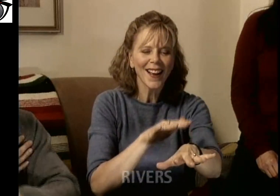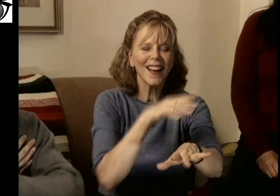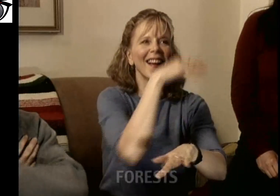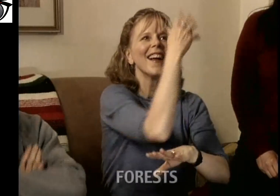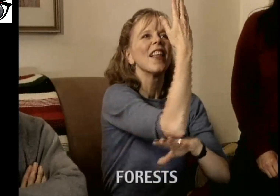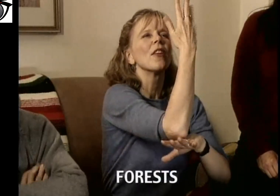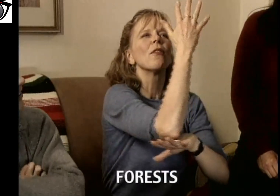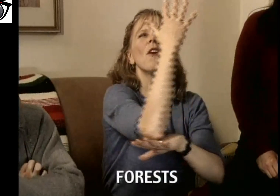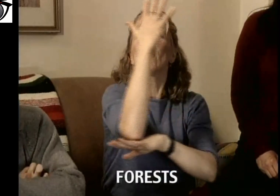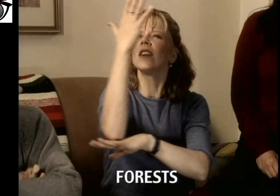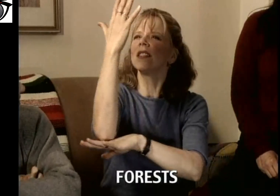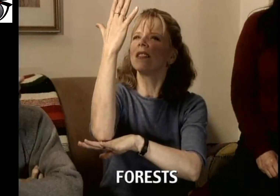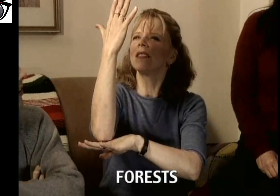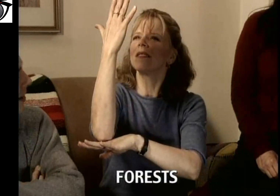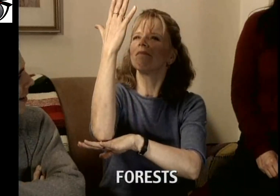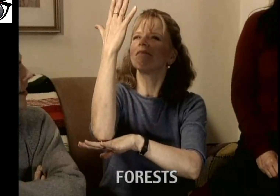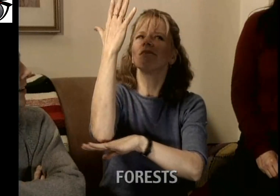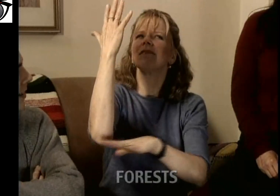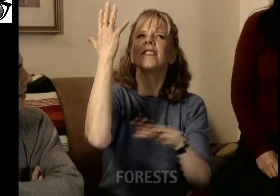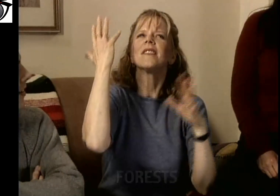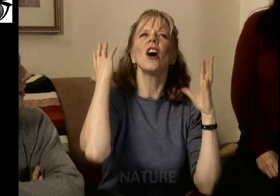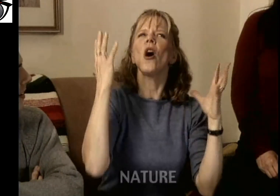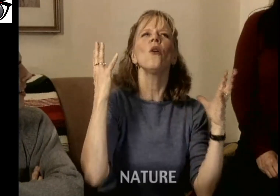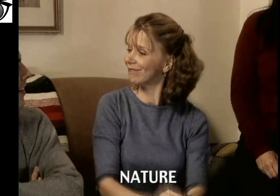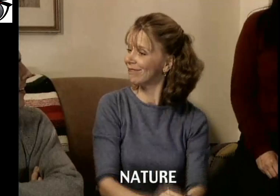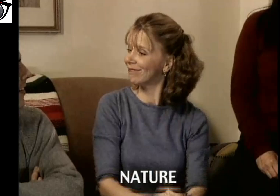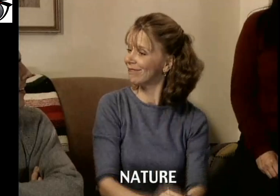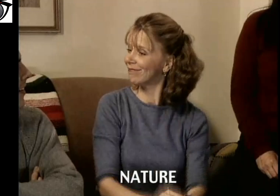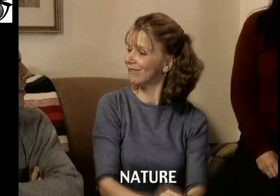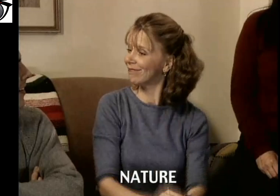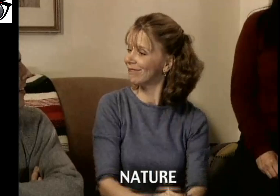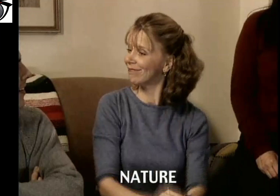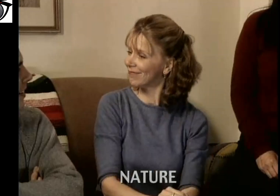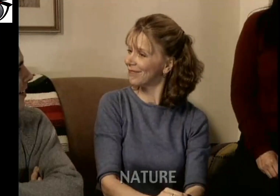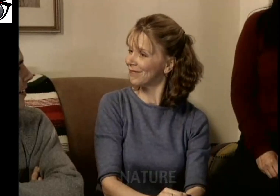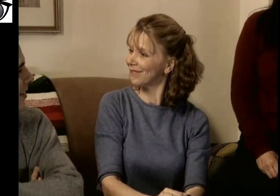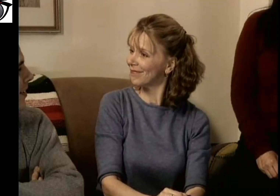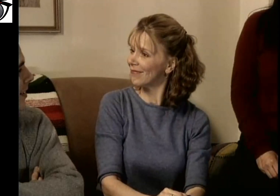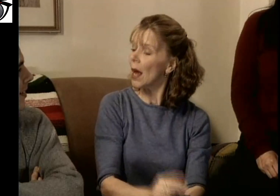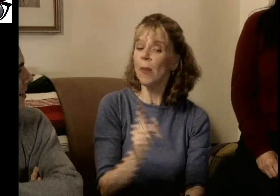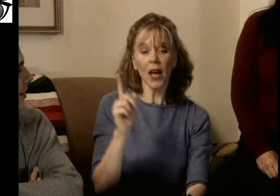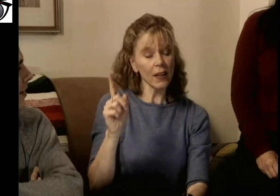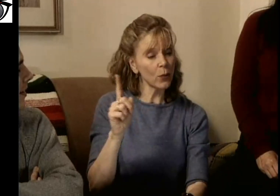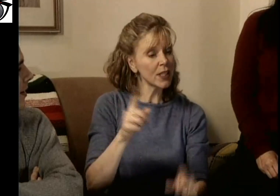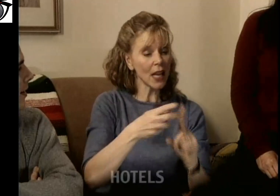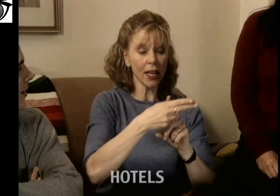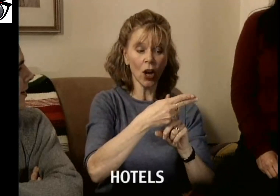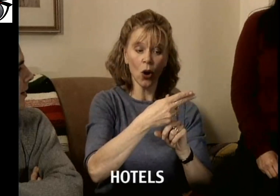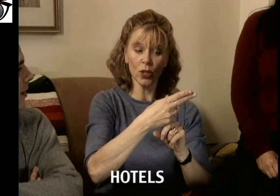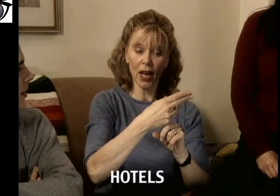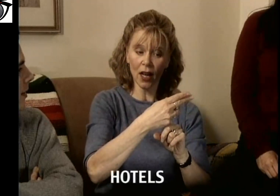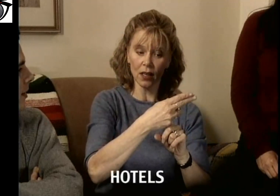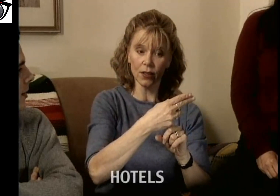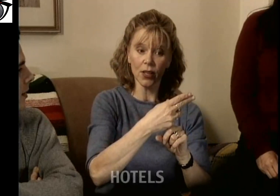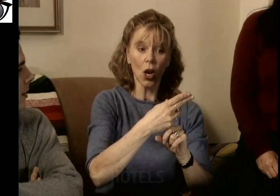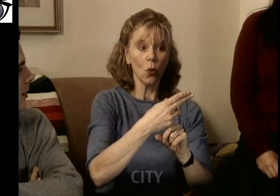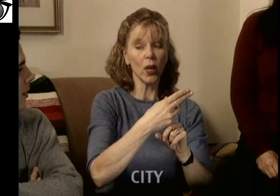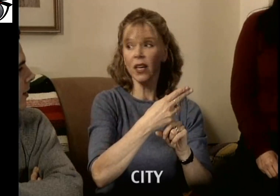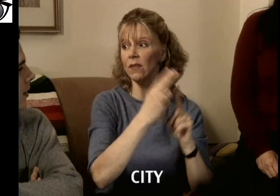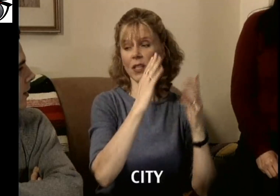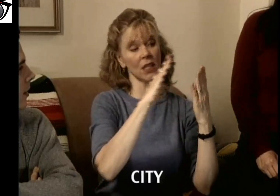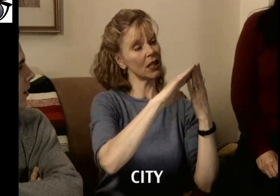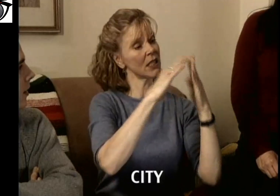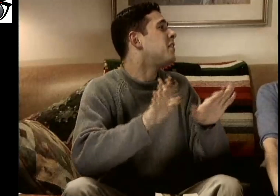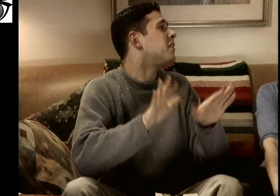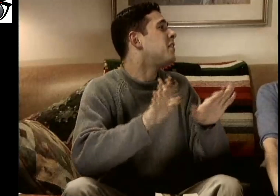rivers, the forests, a whole lot of nature. But if we stay in hotels,